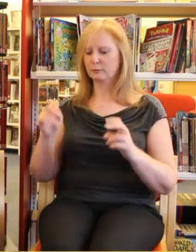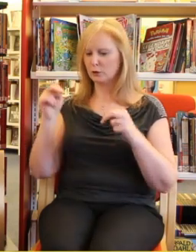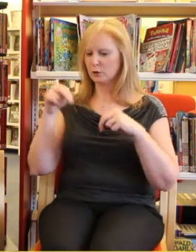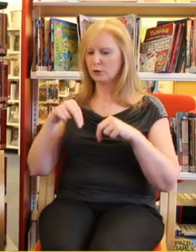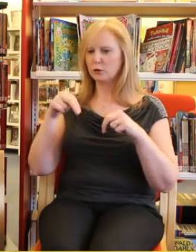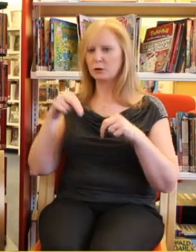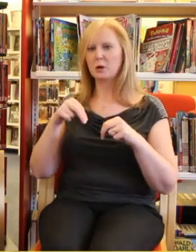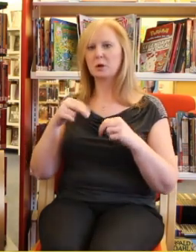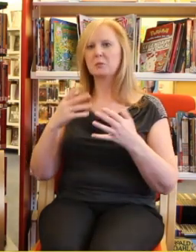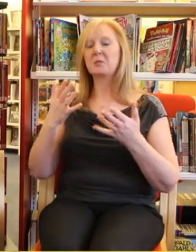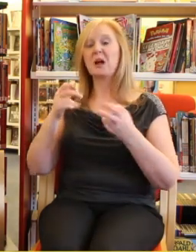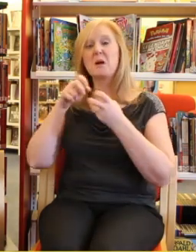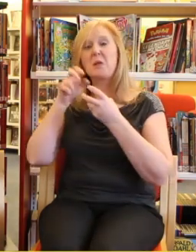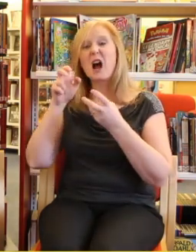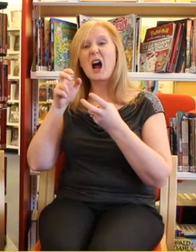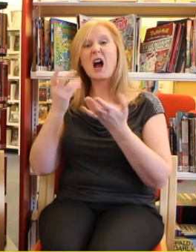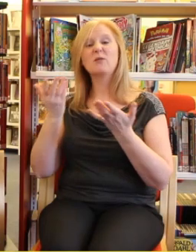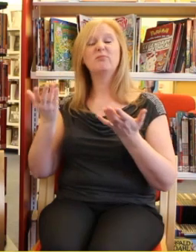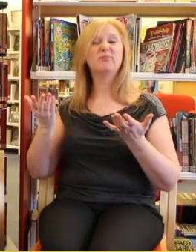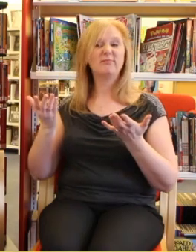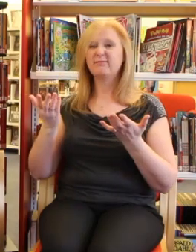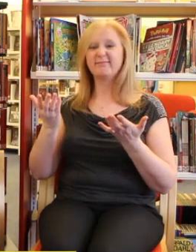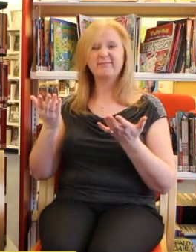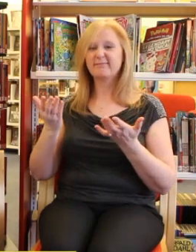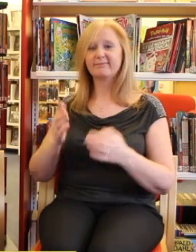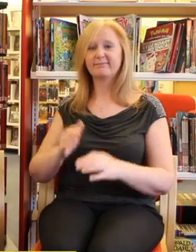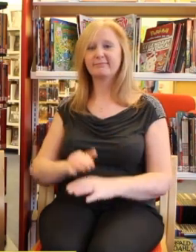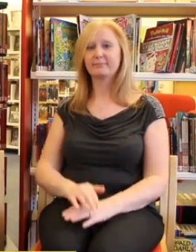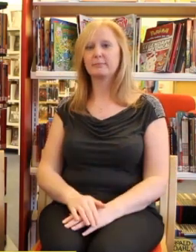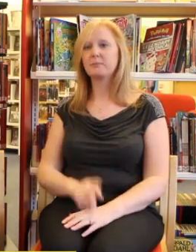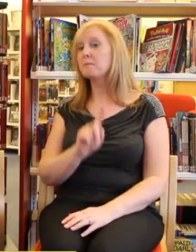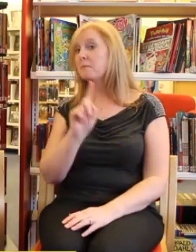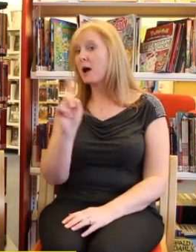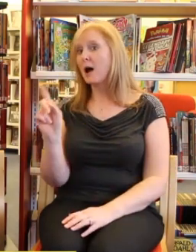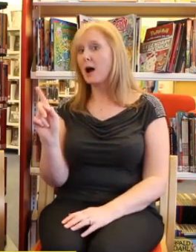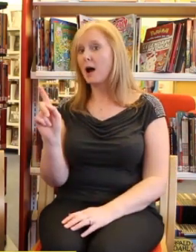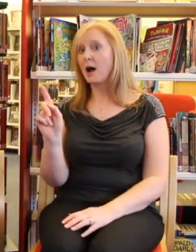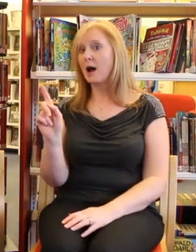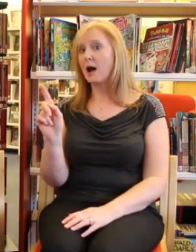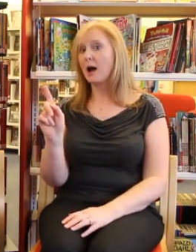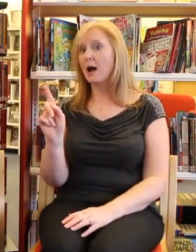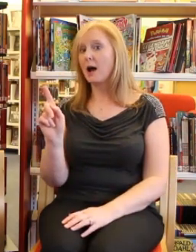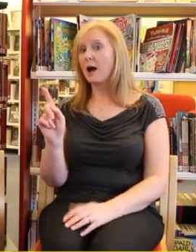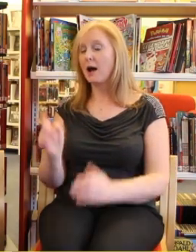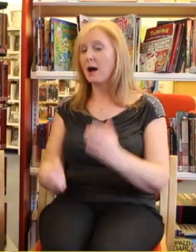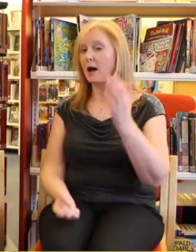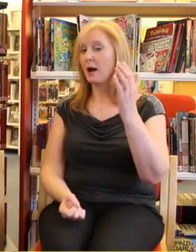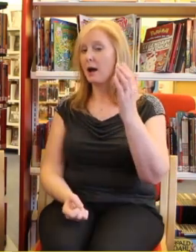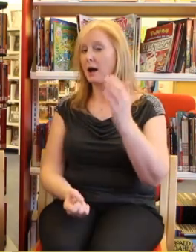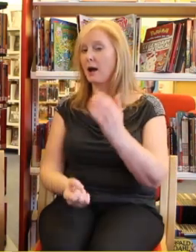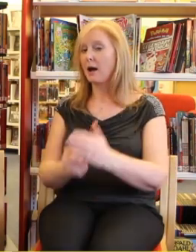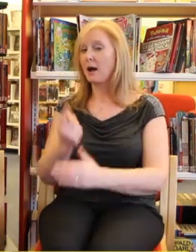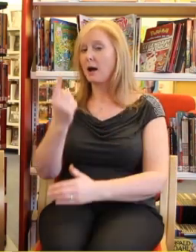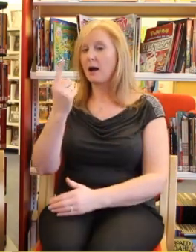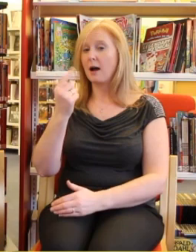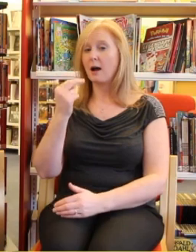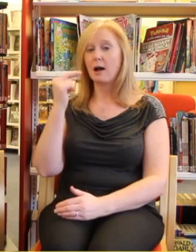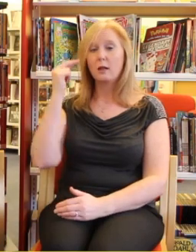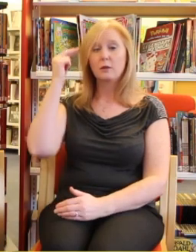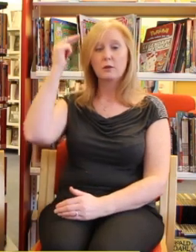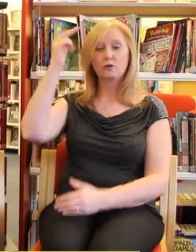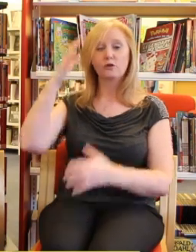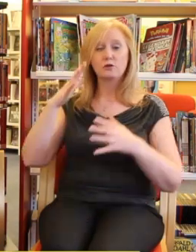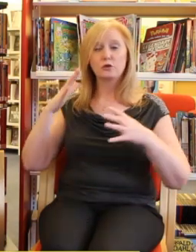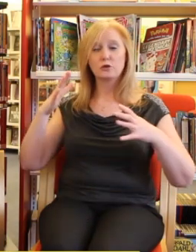decided there was no need to bark. But then the giant wafted his